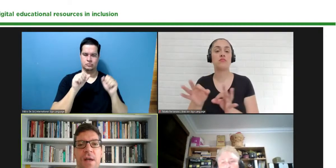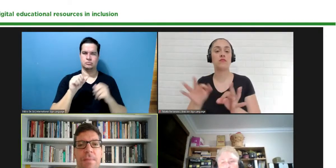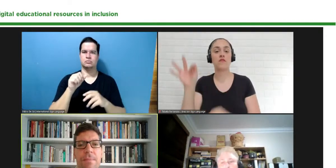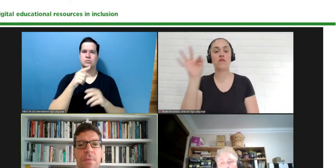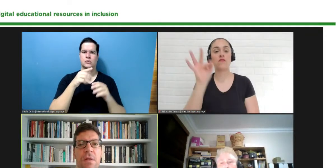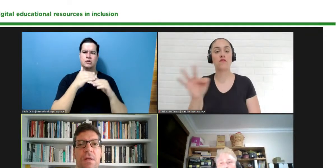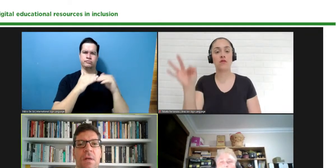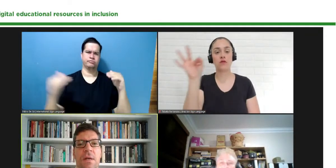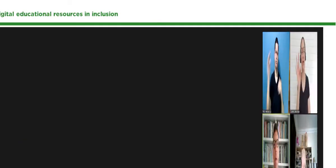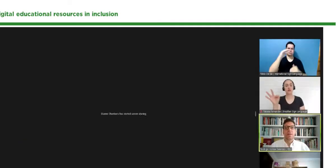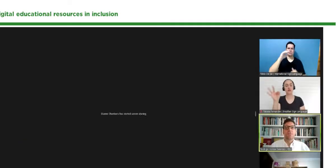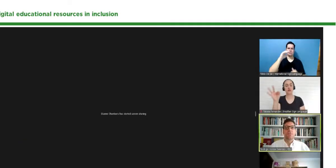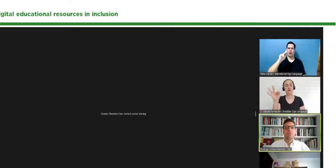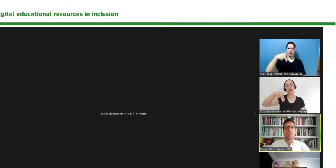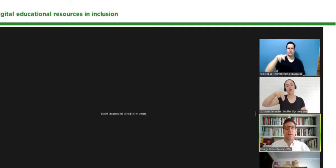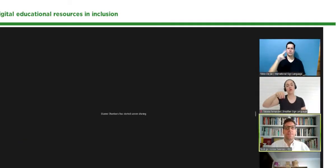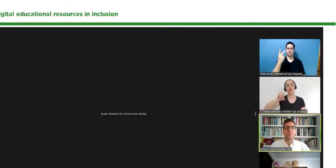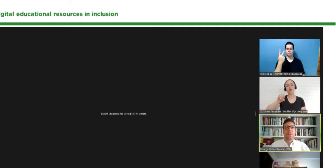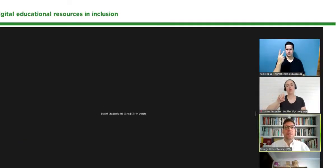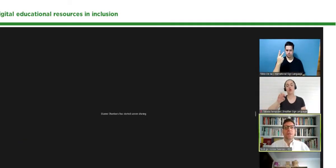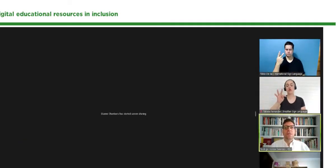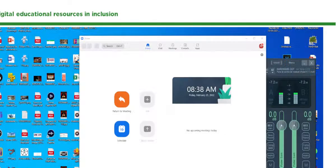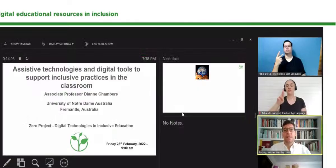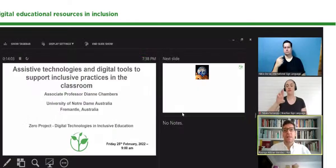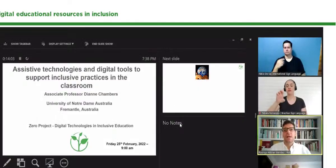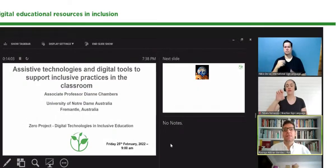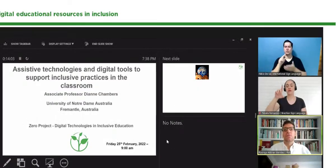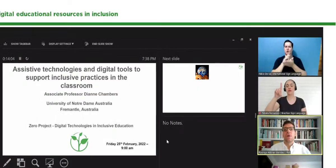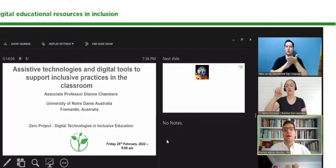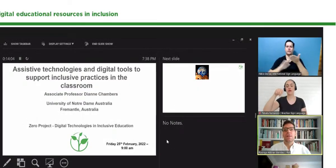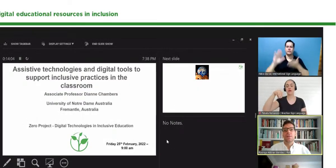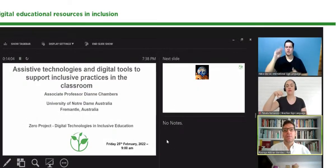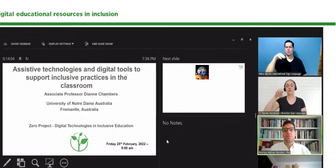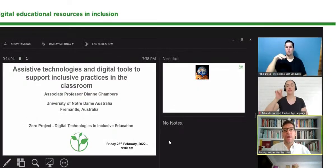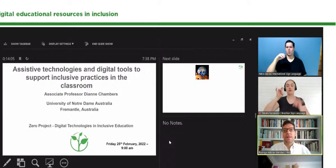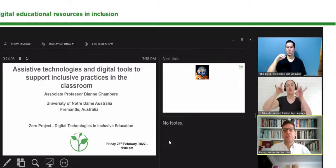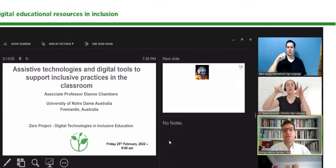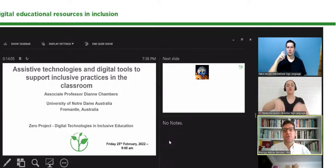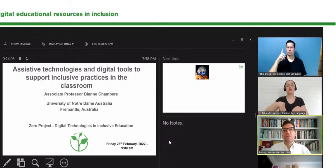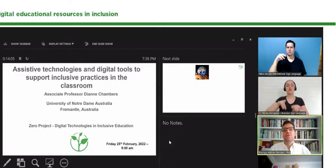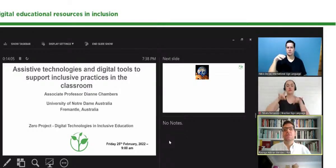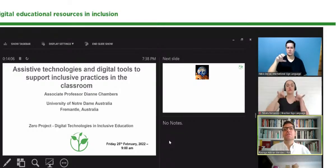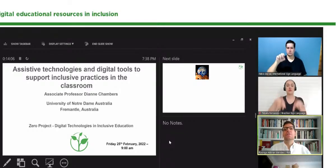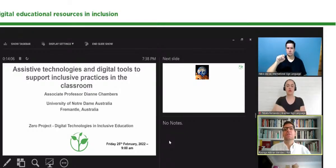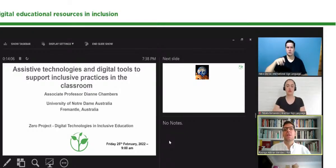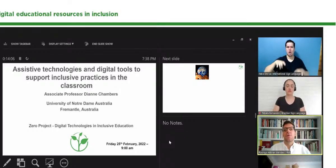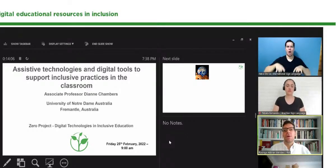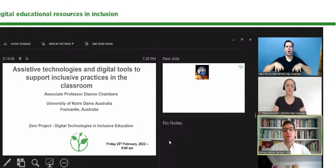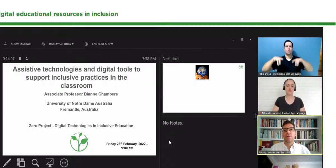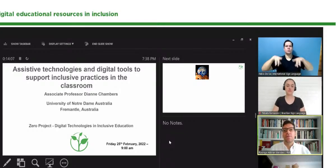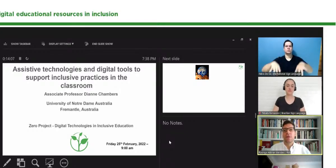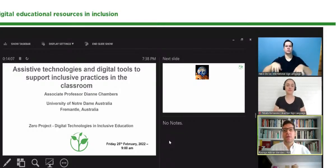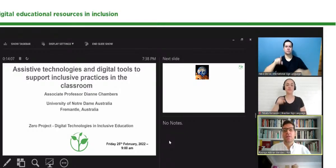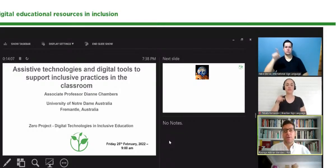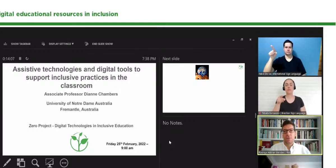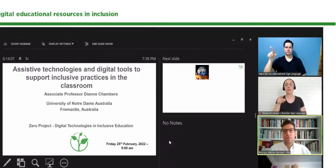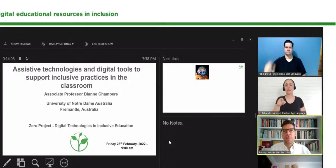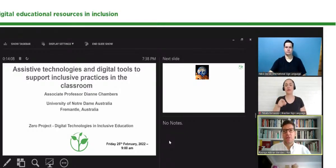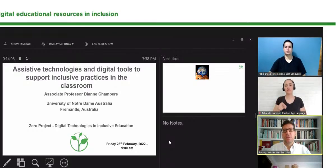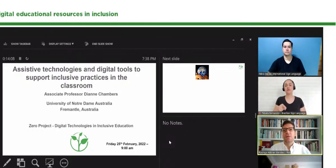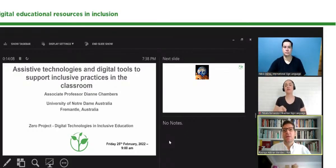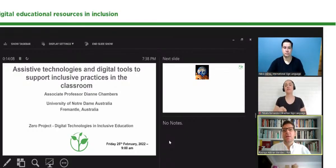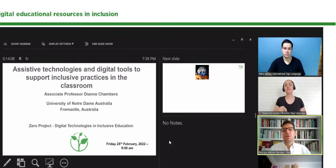Notre in Australia. Dianne has a wide range of interests in the area of